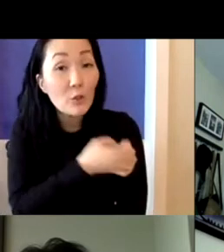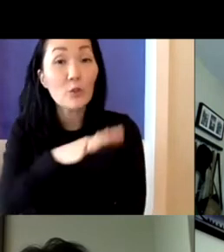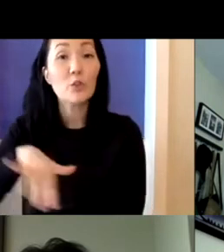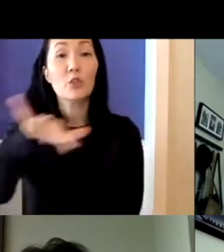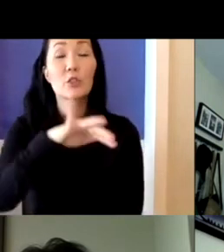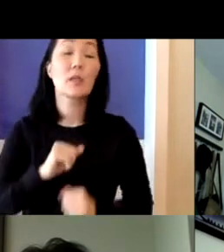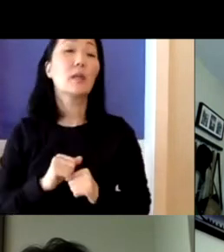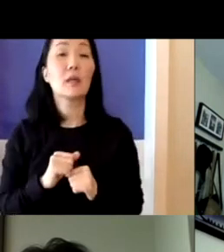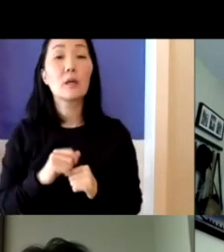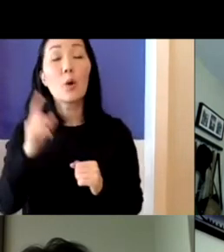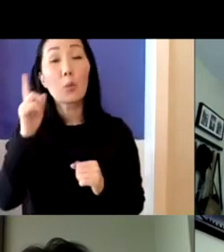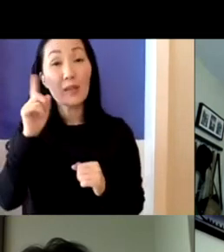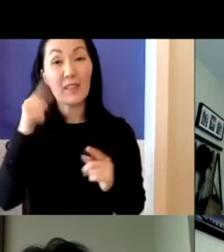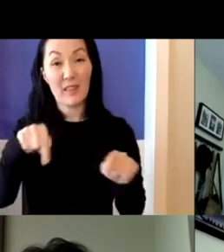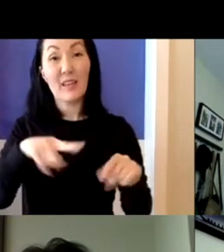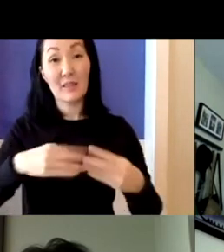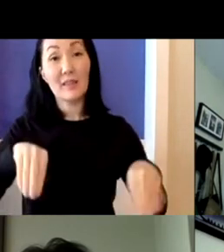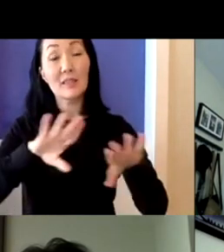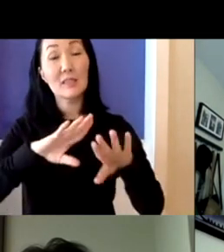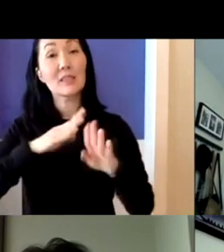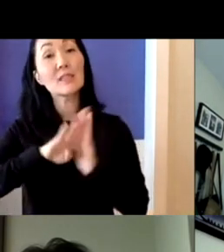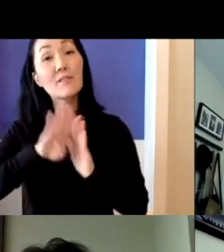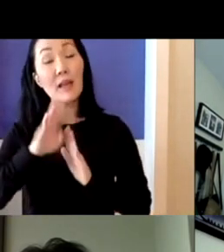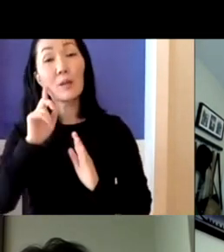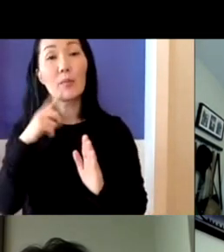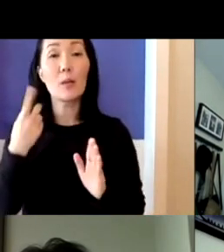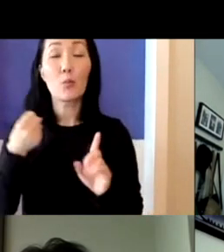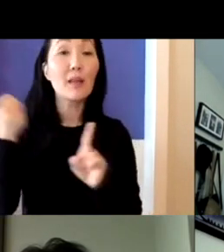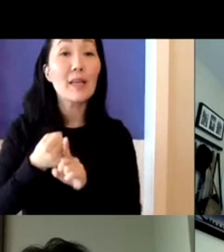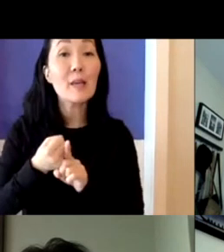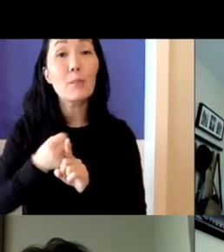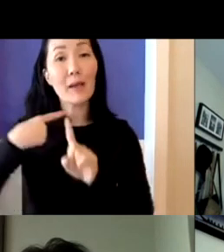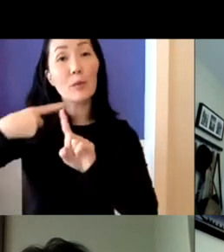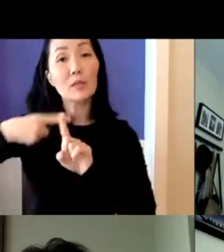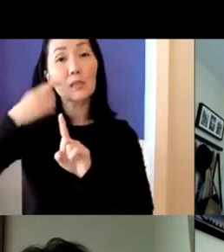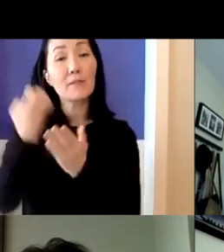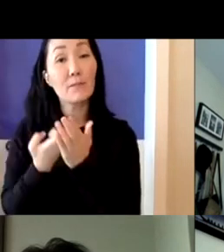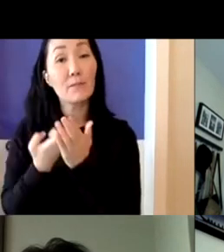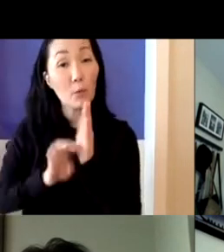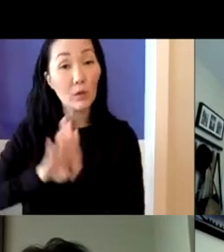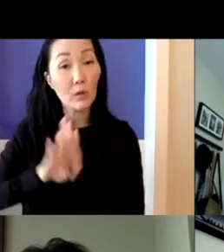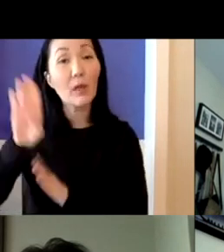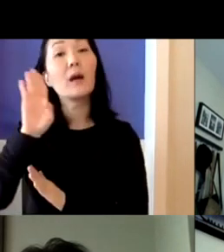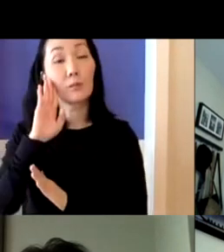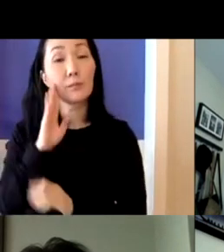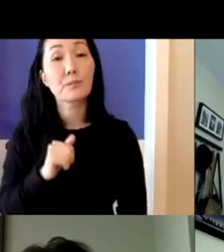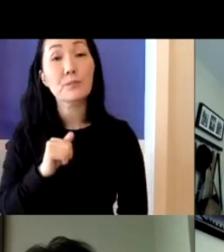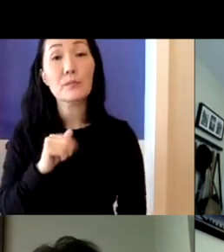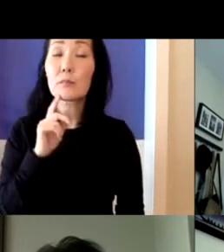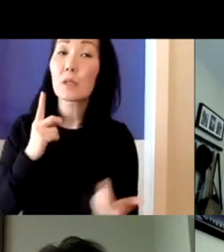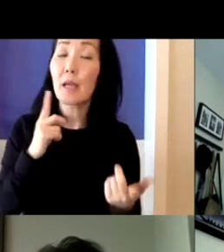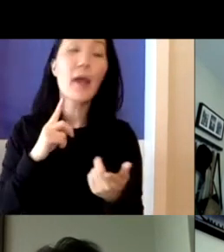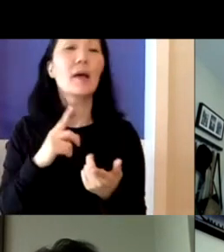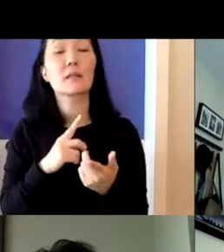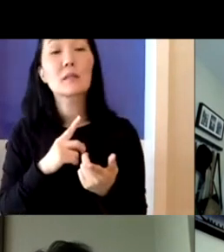to generate important revenues, not dependent on federal government transfer dollars, but to create own source